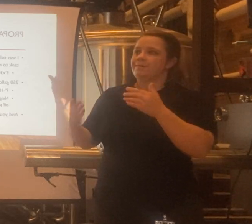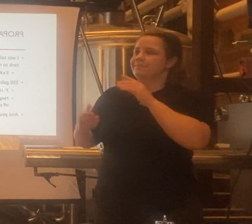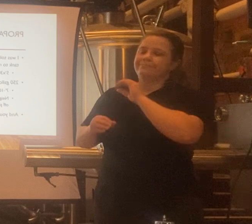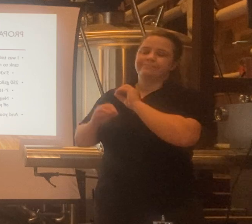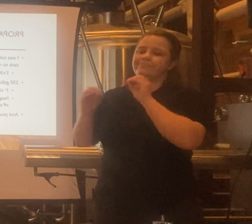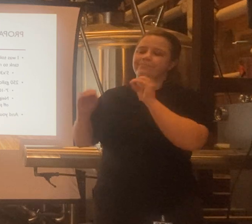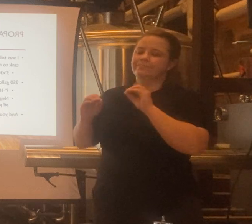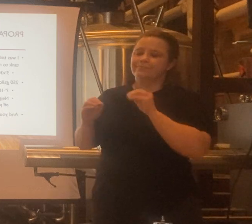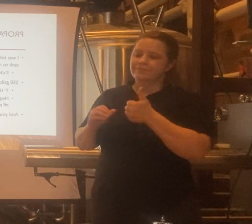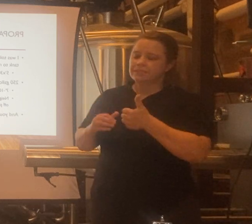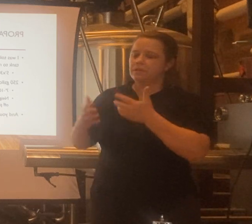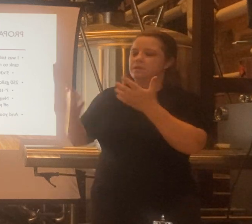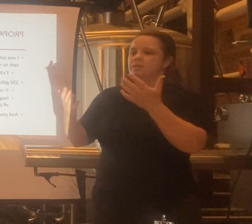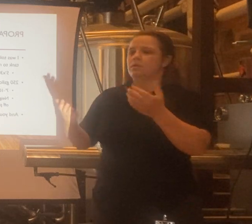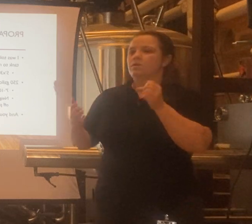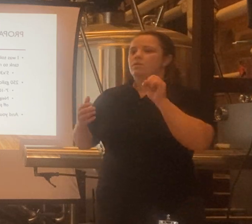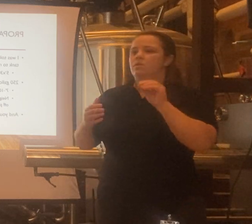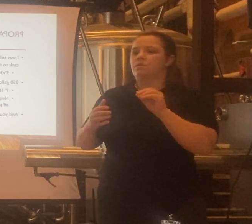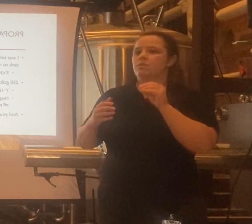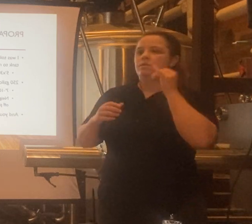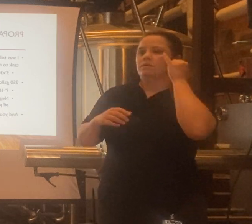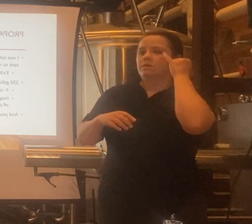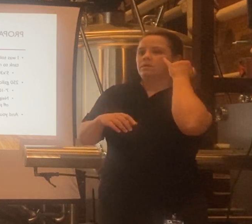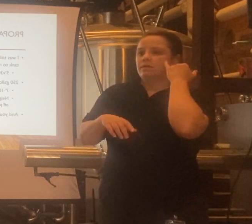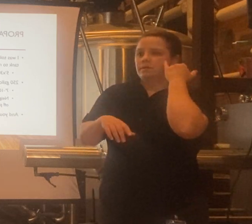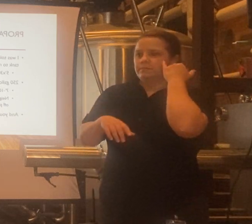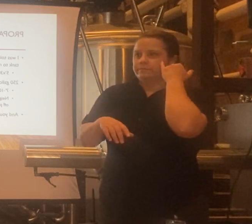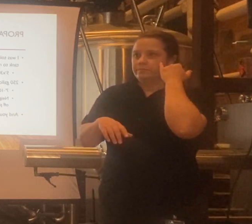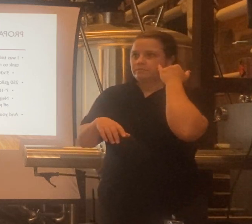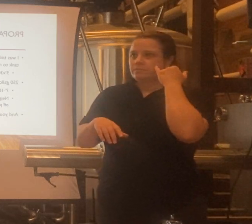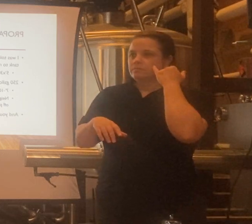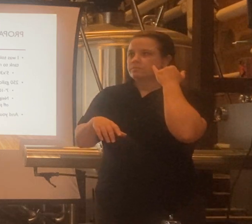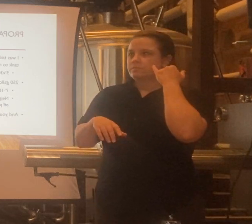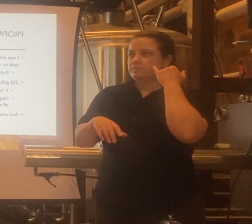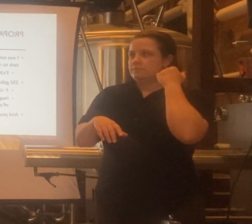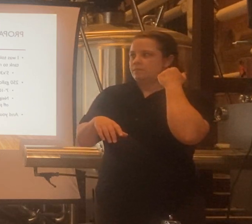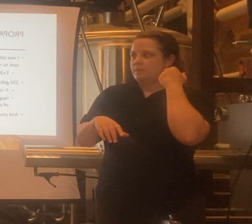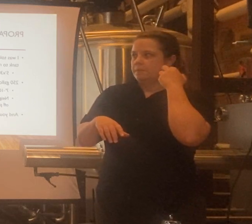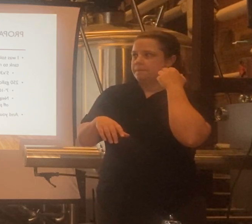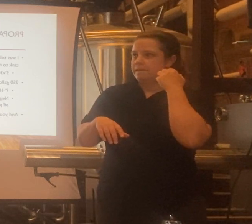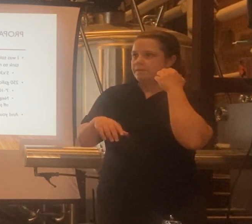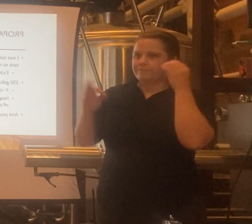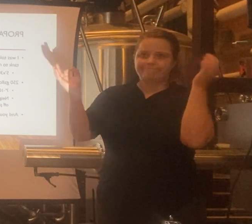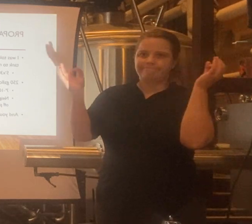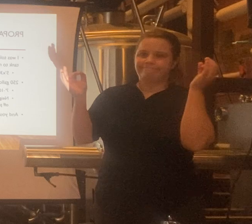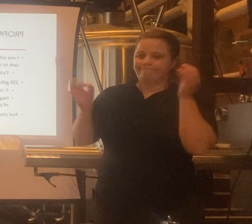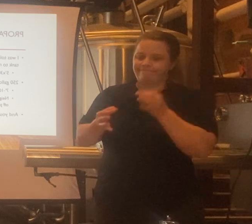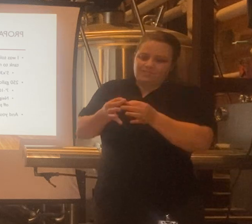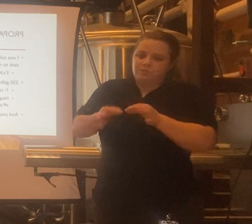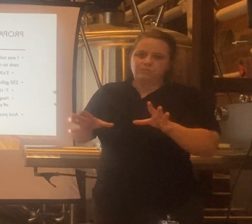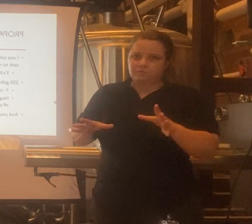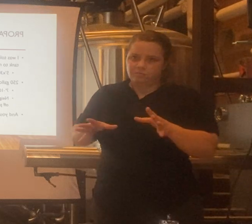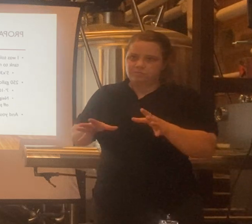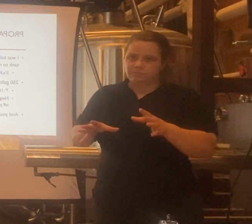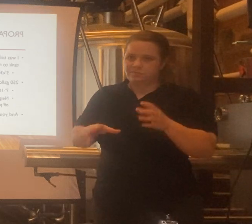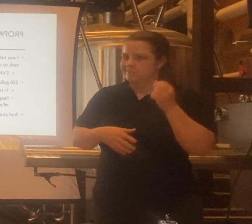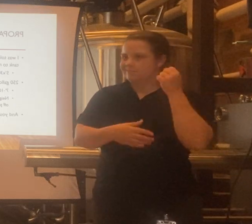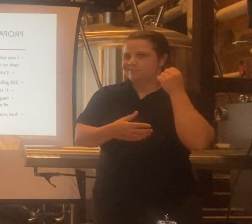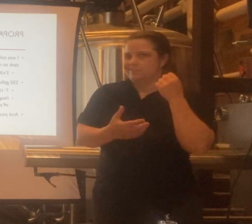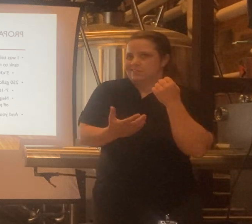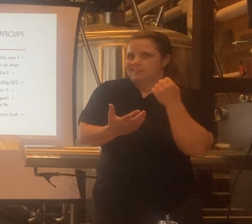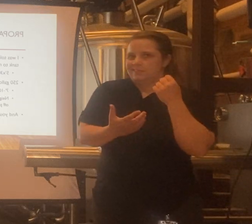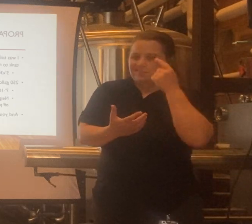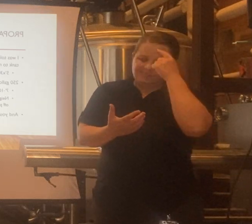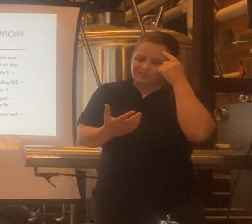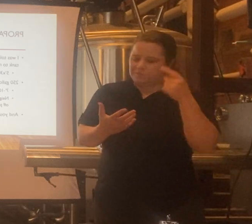doors down from them, have a big propane tank because they have a propane heater for their pool, as well as they fill some smaller tanks to run their stove in